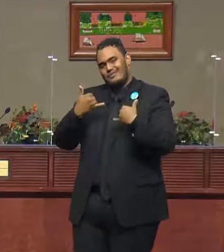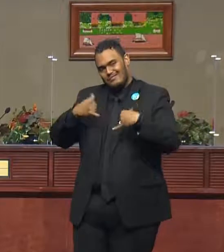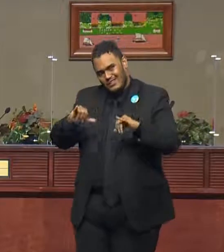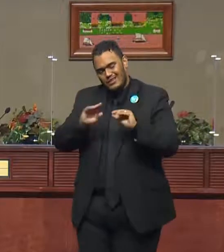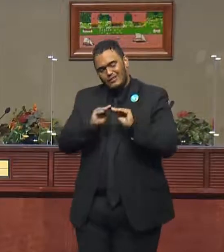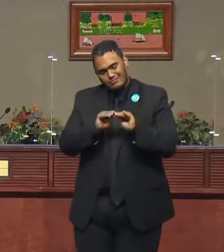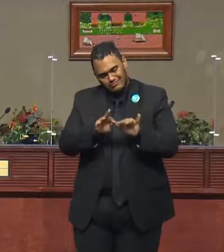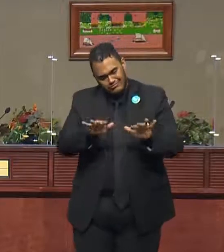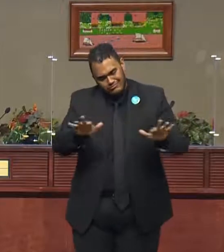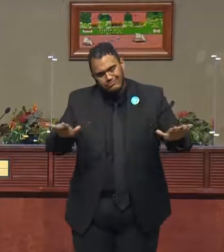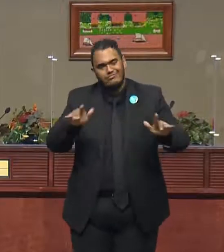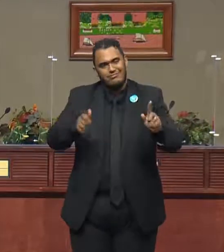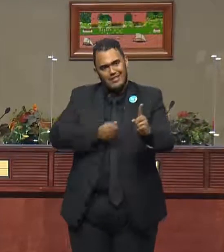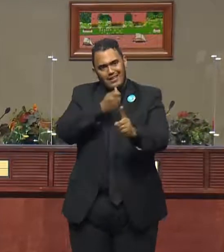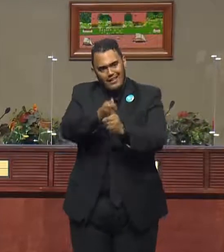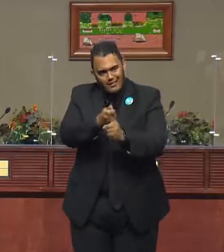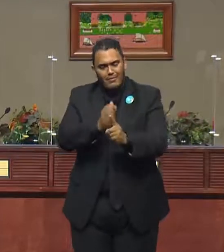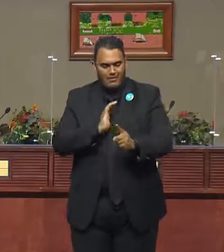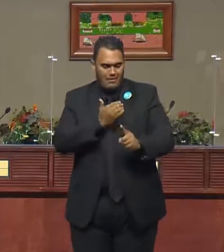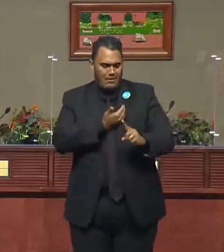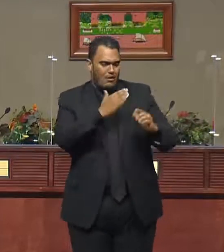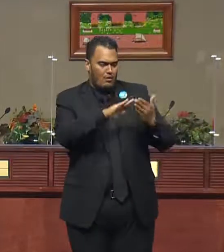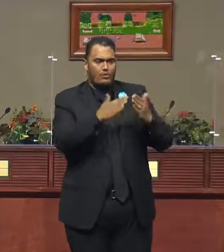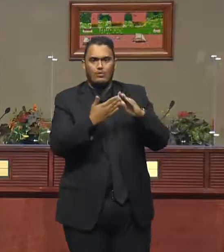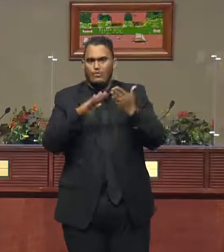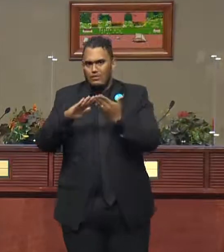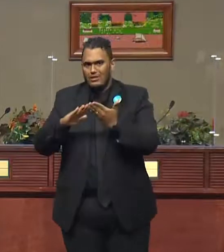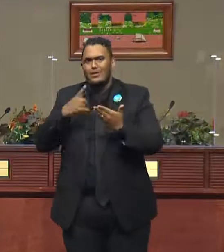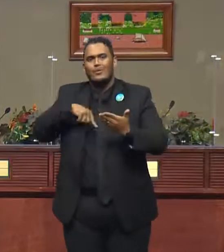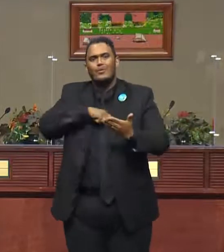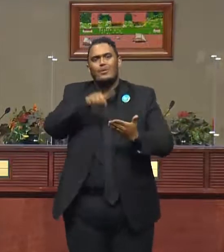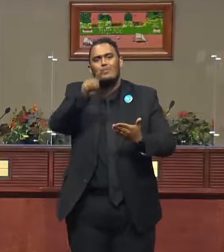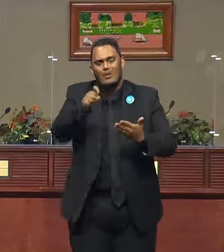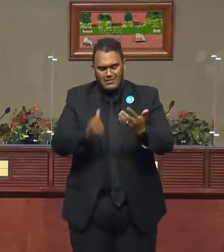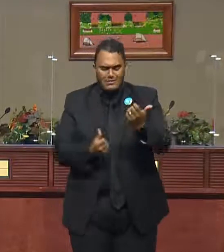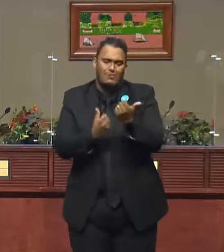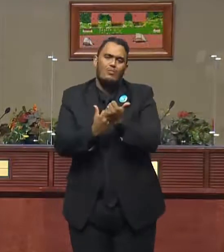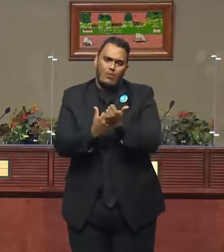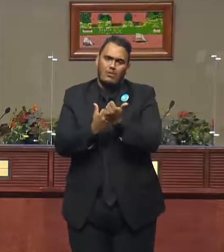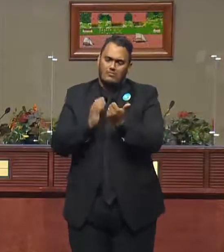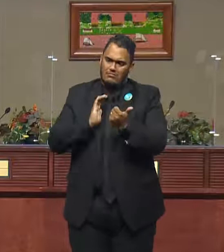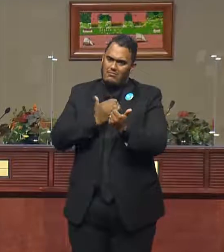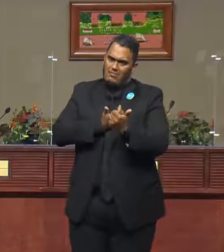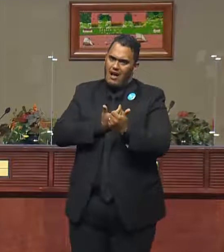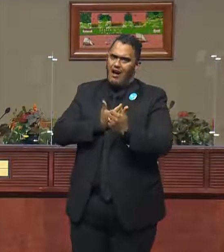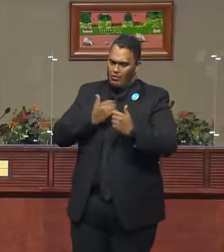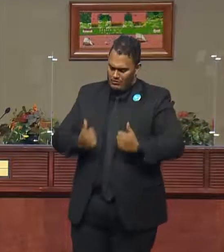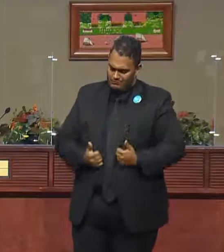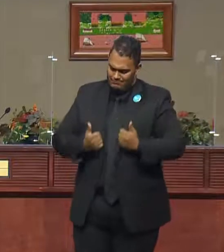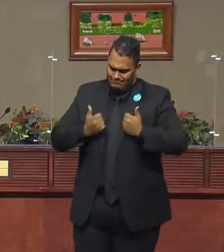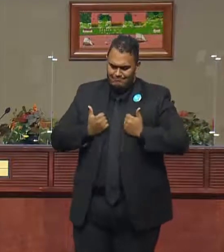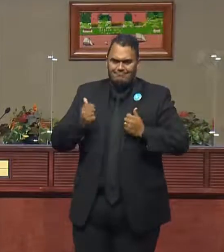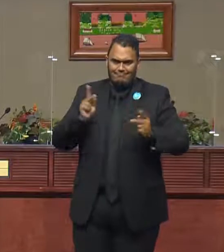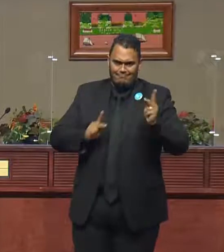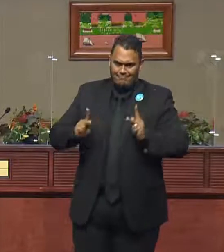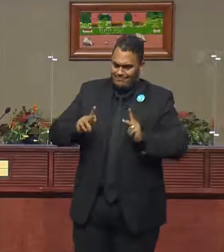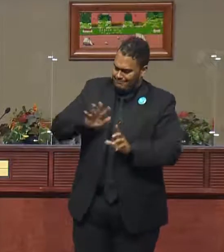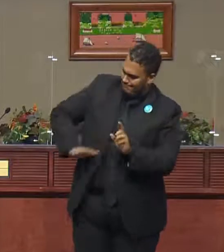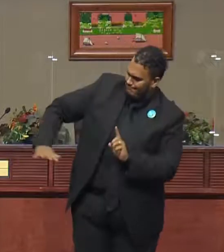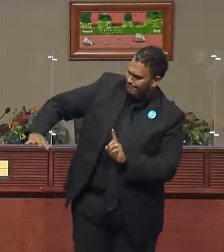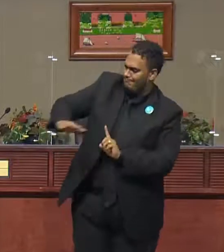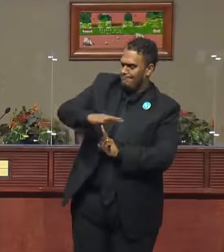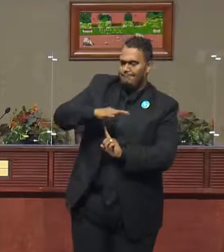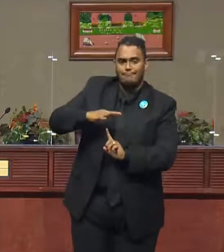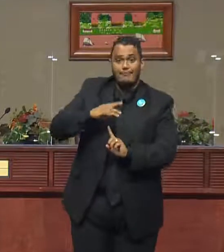as individuals, there are still many ways to support our neighbors in need. So that includes making a contribution or volunteering your time to